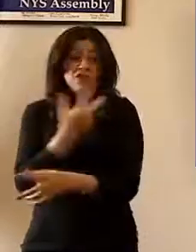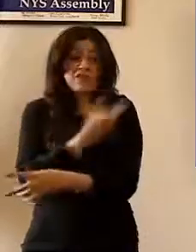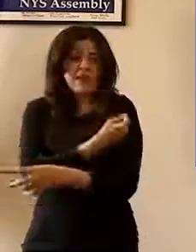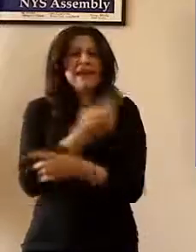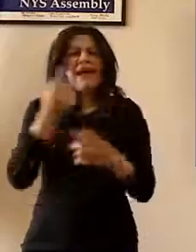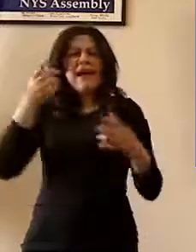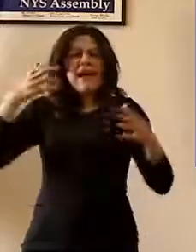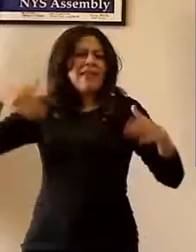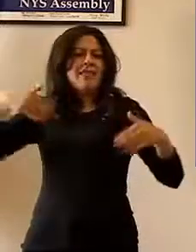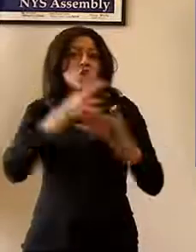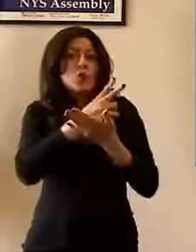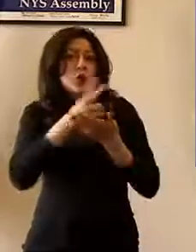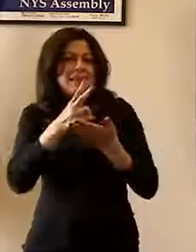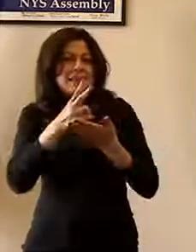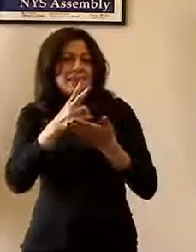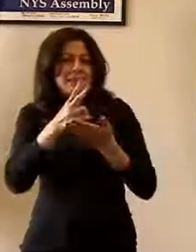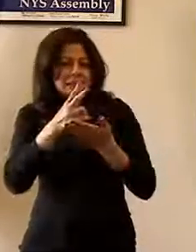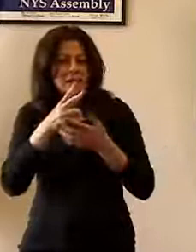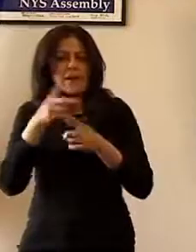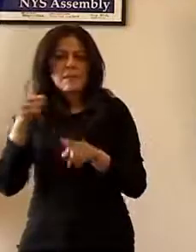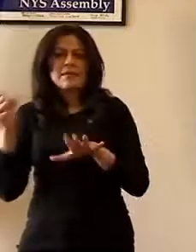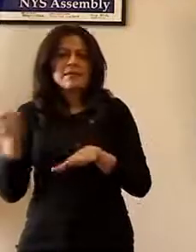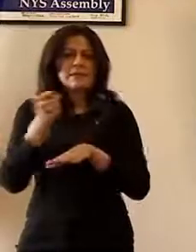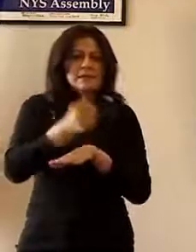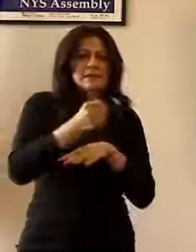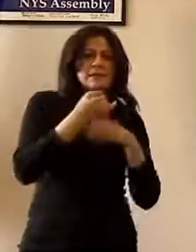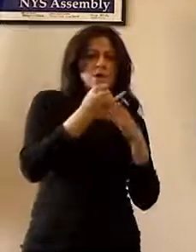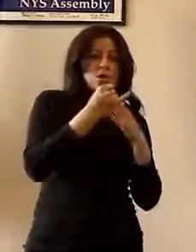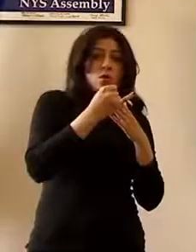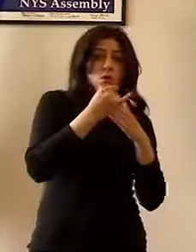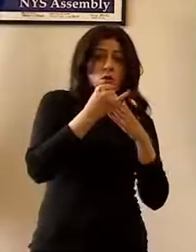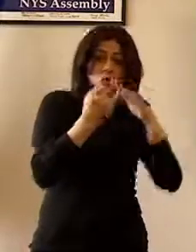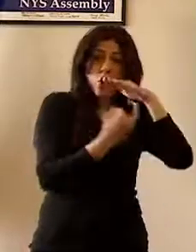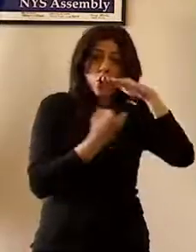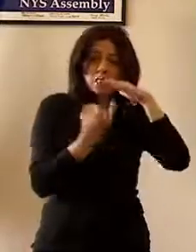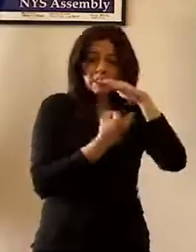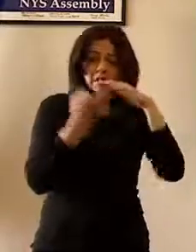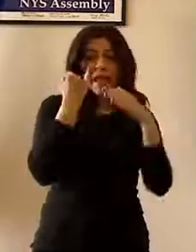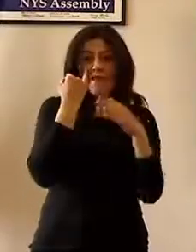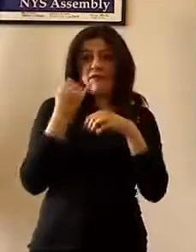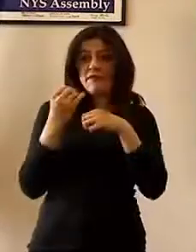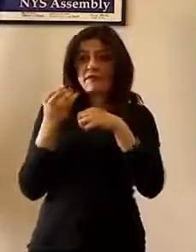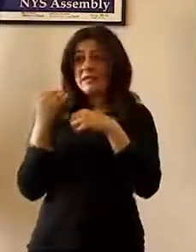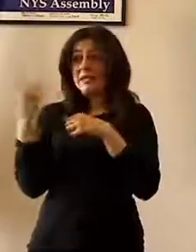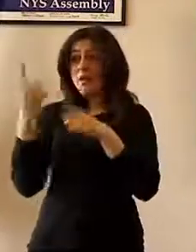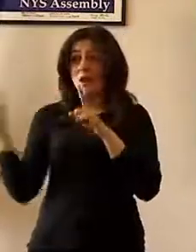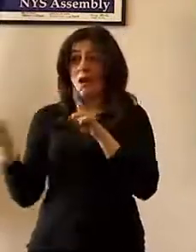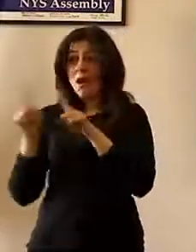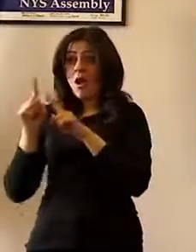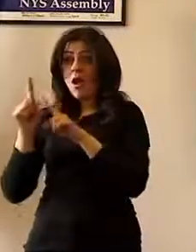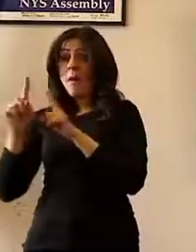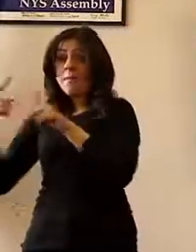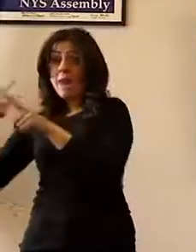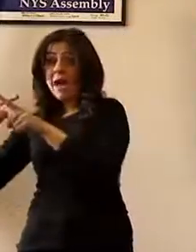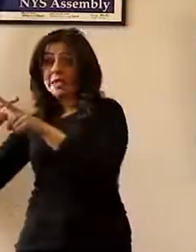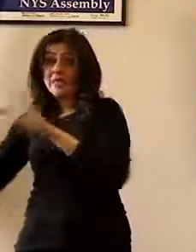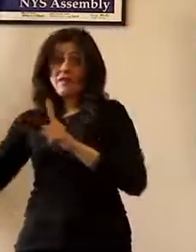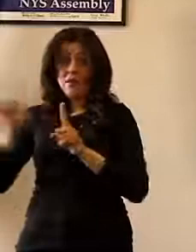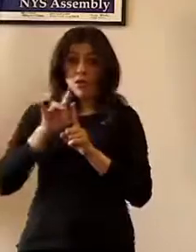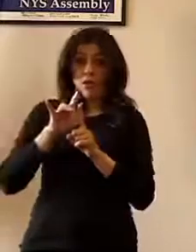vaccine, from their second shot, do they have to quarantine if they're exposed to a positive case? Again, I'll say